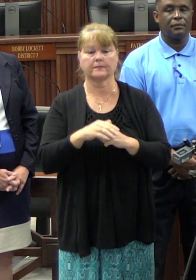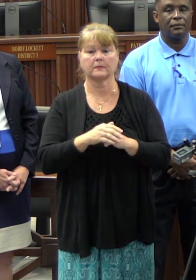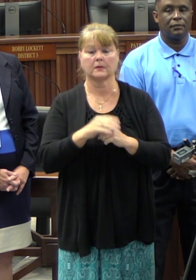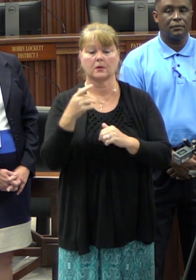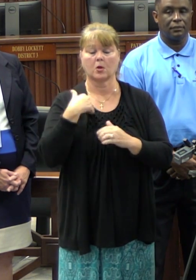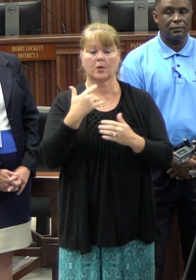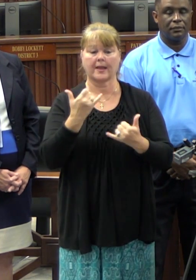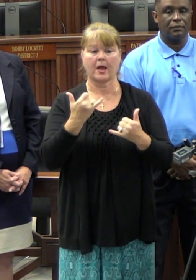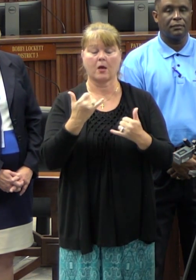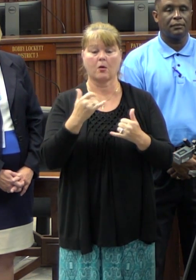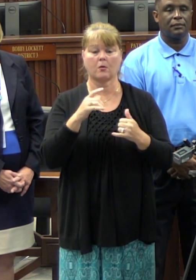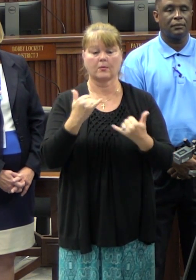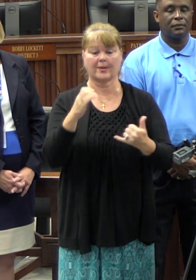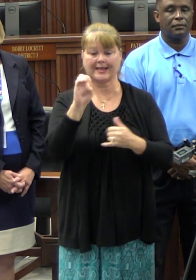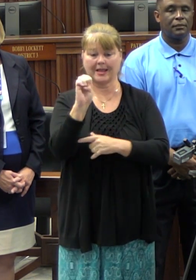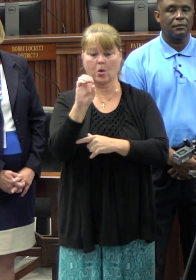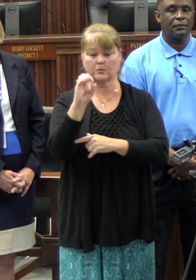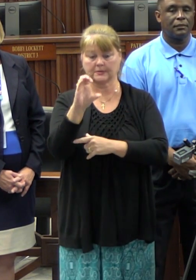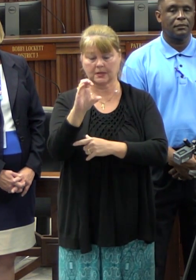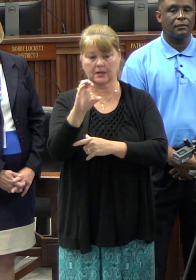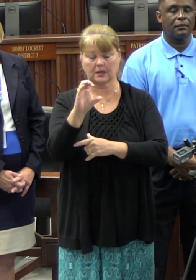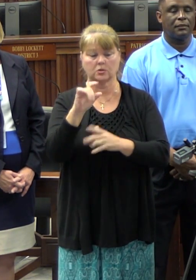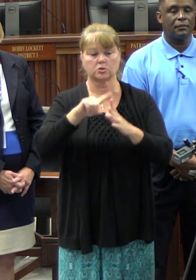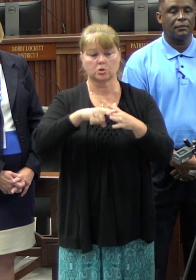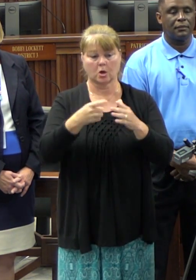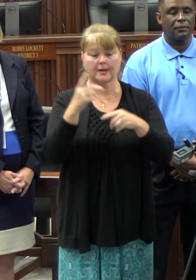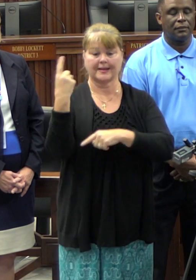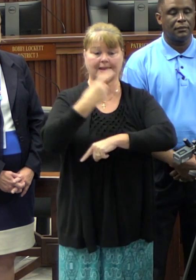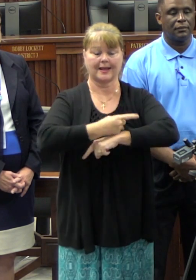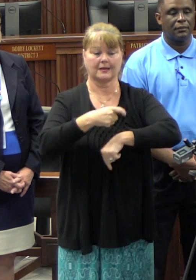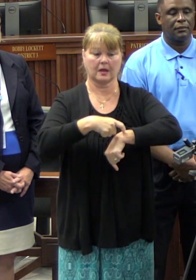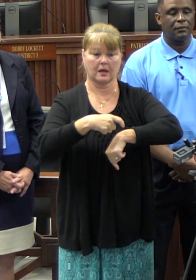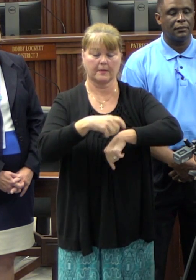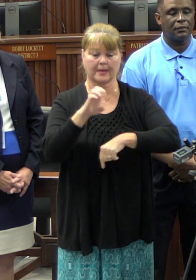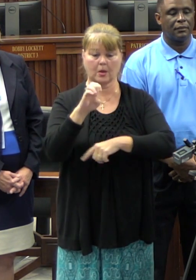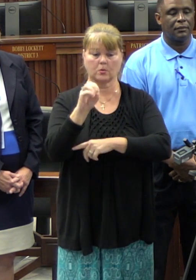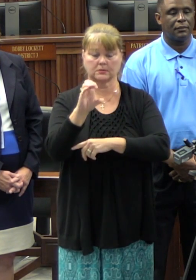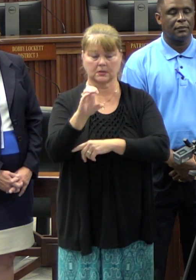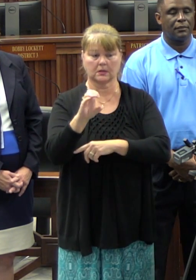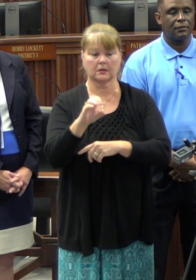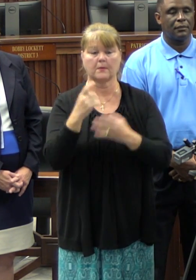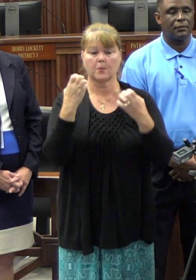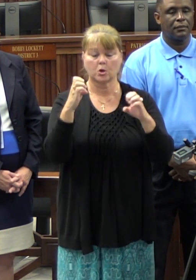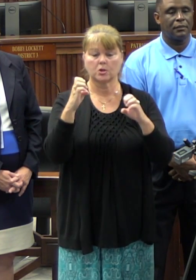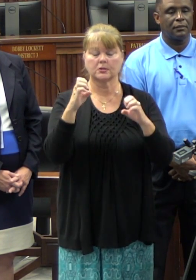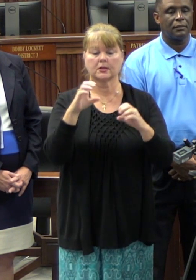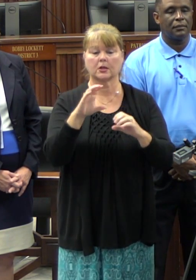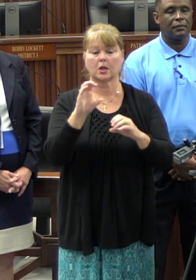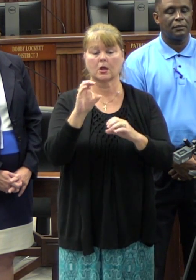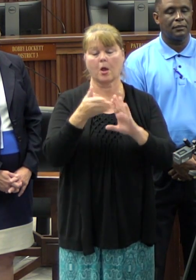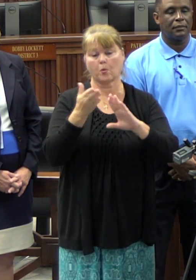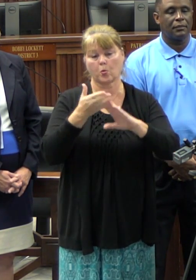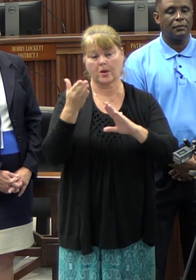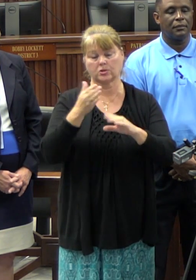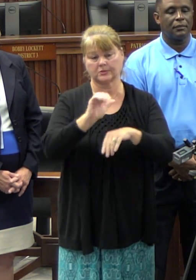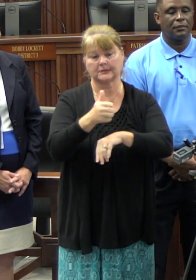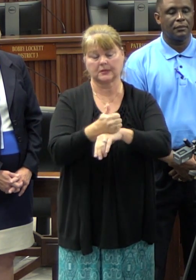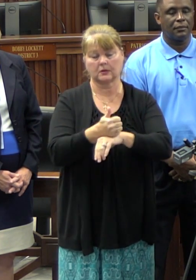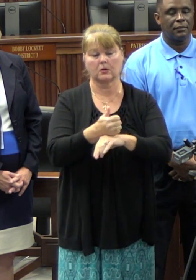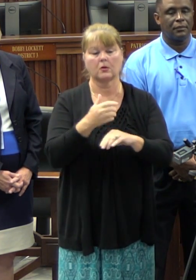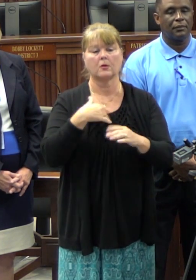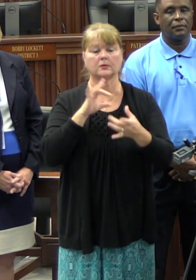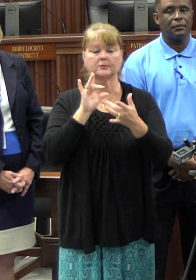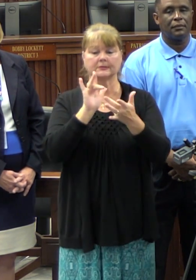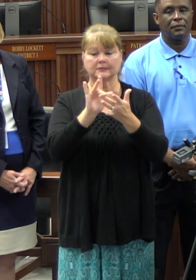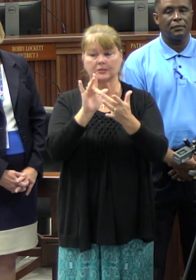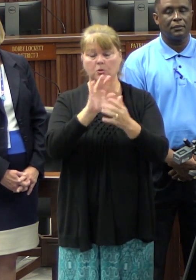our EOC at that time. We activate our EOC during the daylight hours, and we were able to get in touch with a lot of our community partners throughout